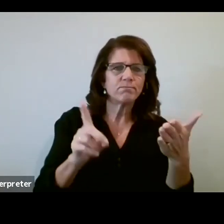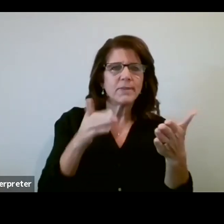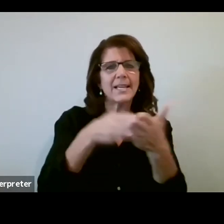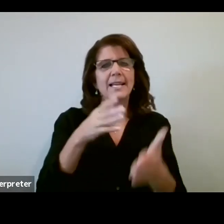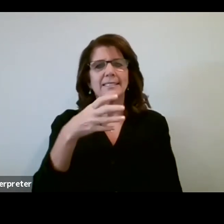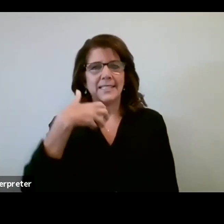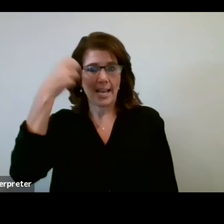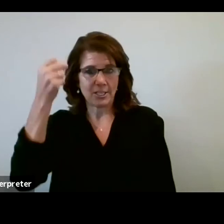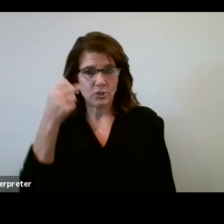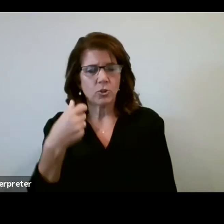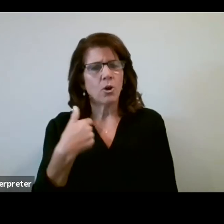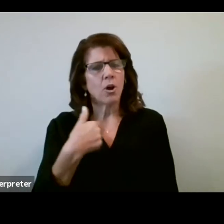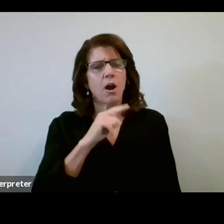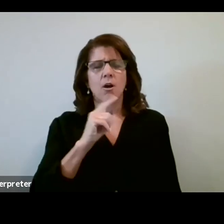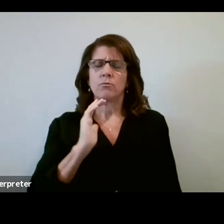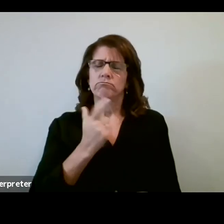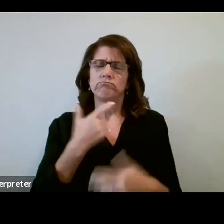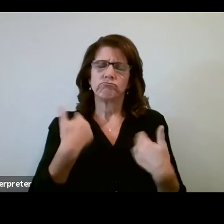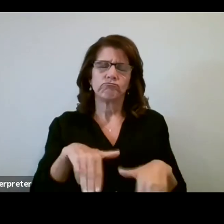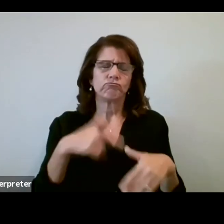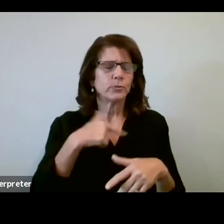commitment to